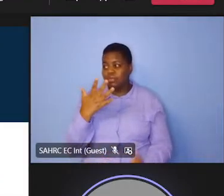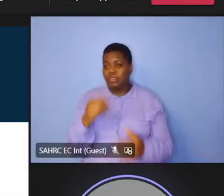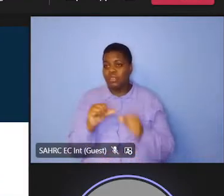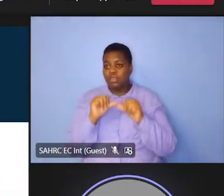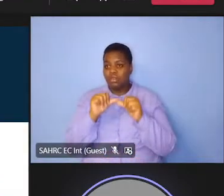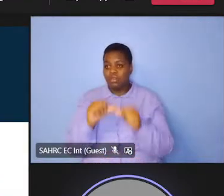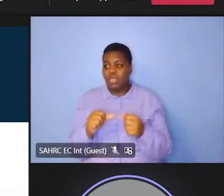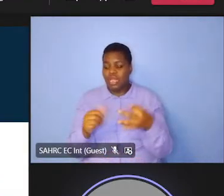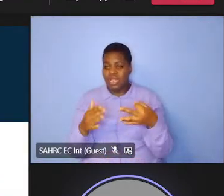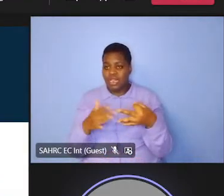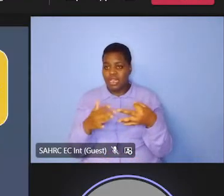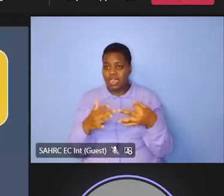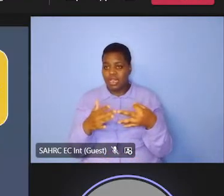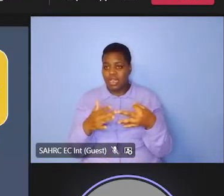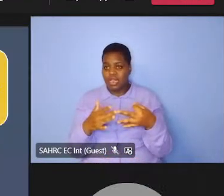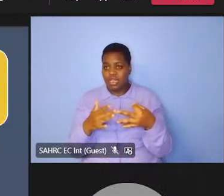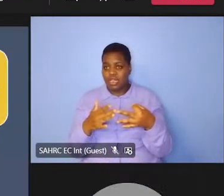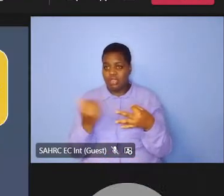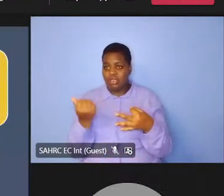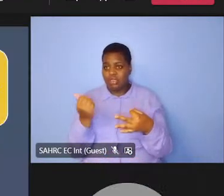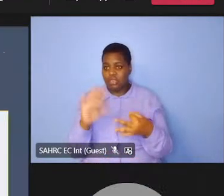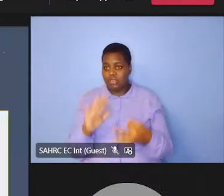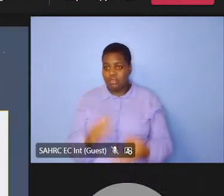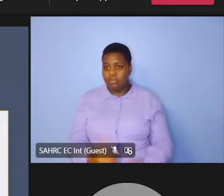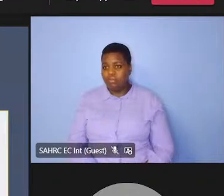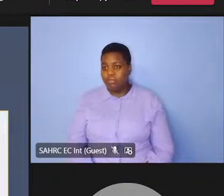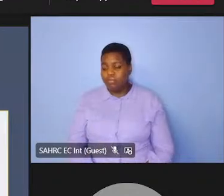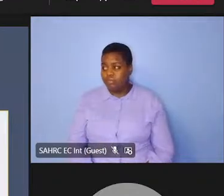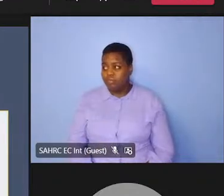the 3rd slide, please.